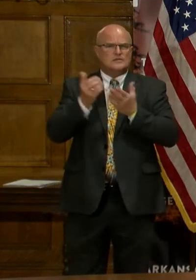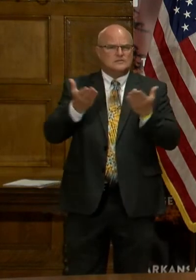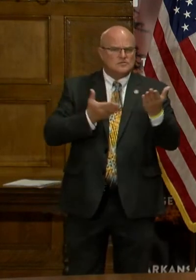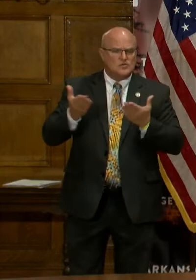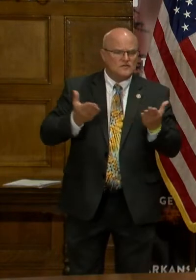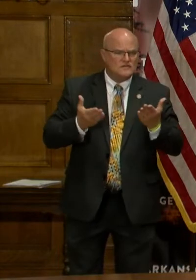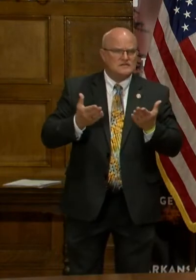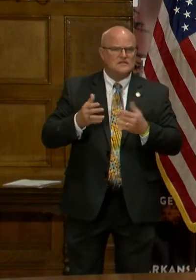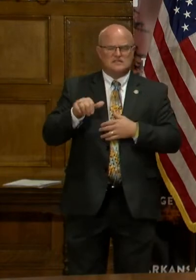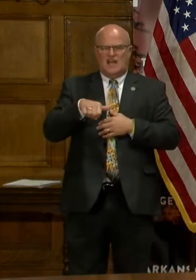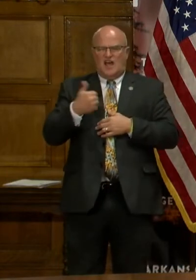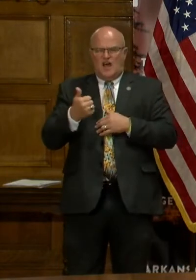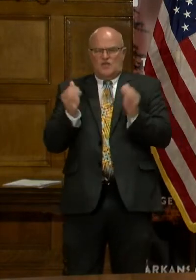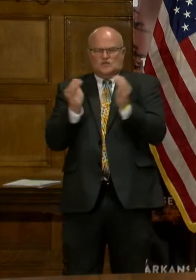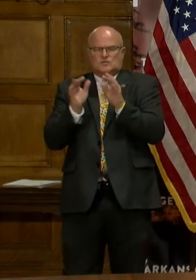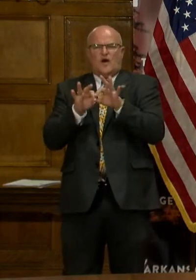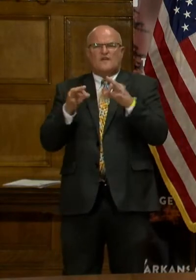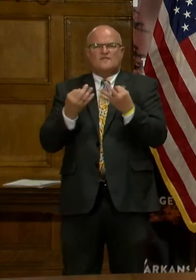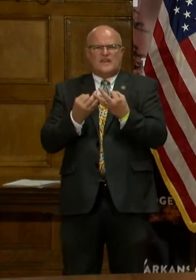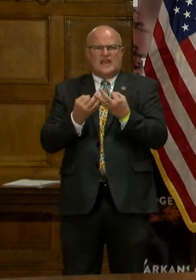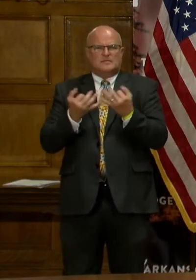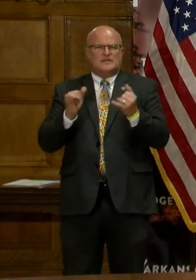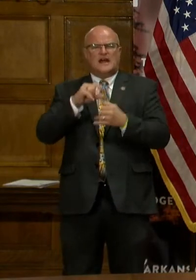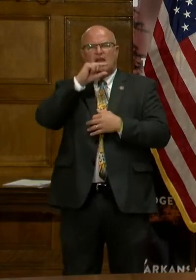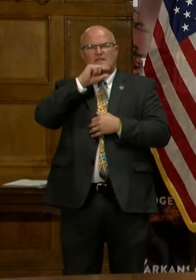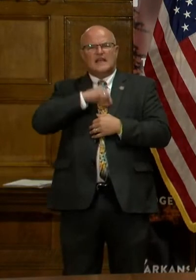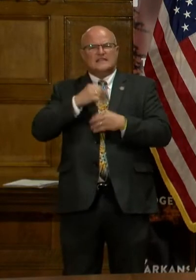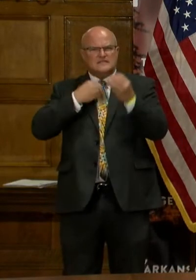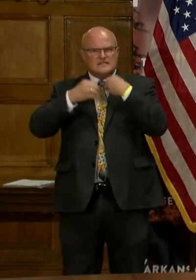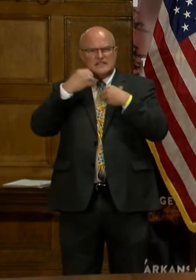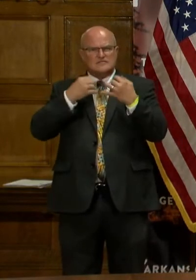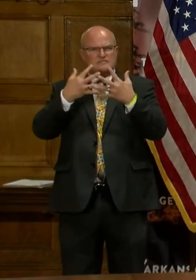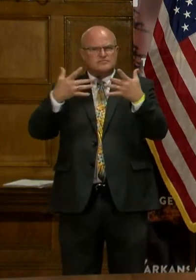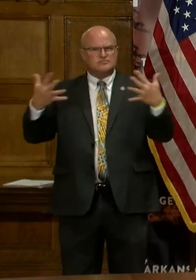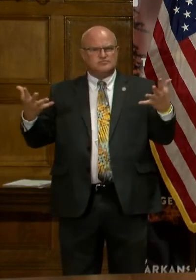other small family gatherings like Thanksgiving dinners and things like that?